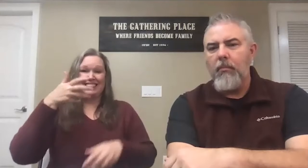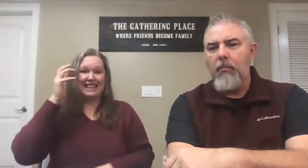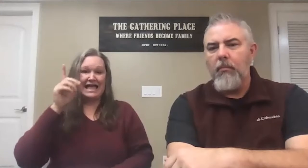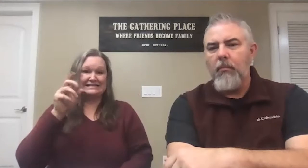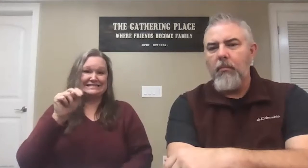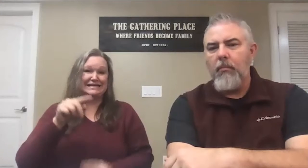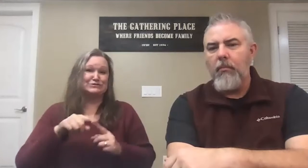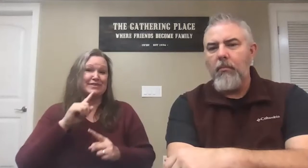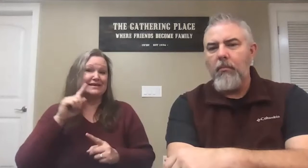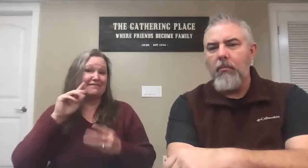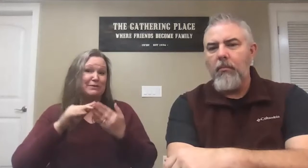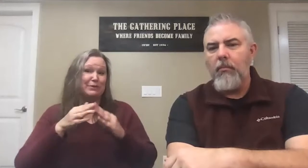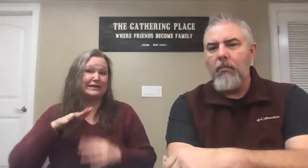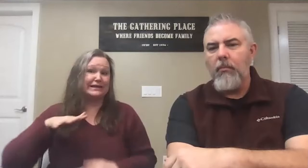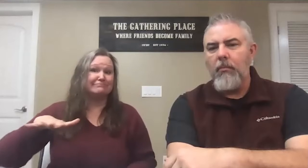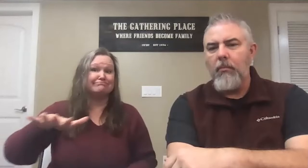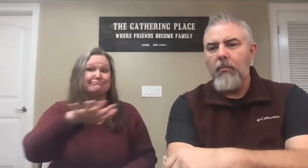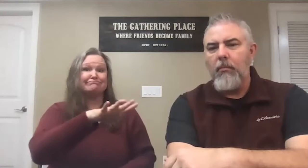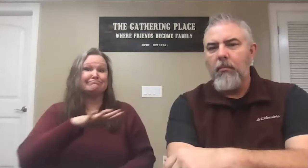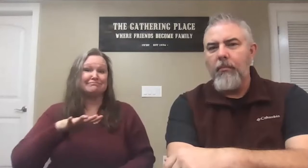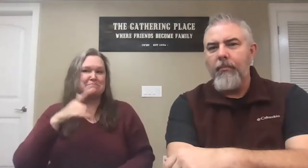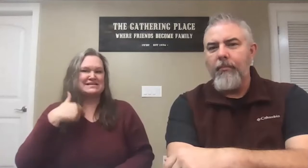I threw him in the lion's den of the deaf community.